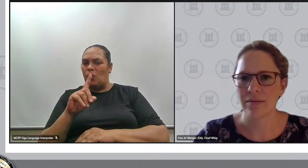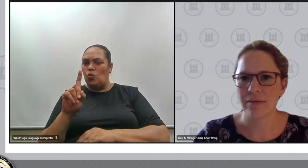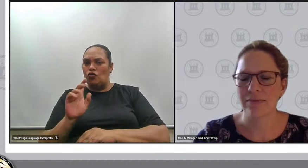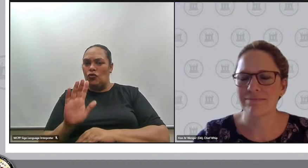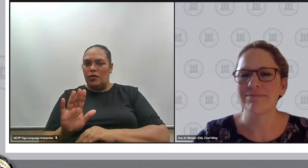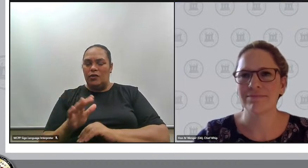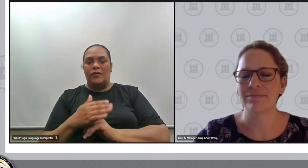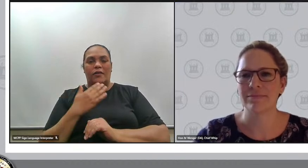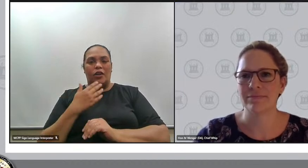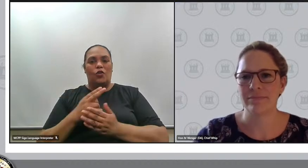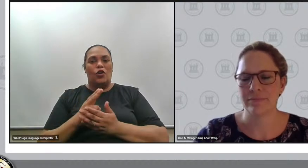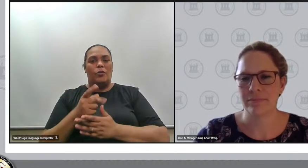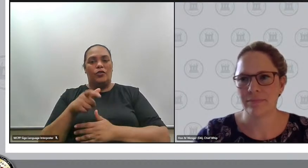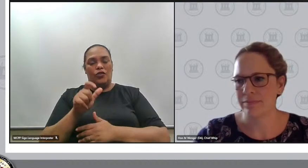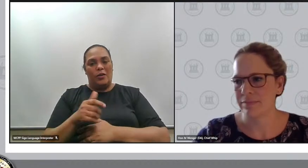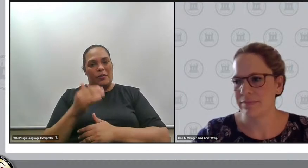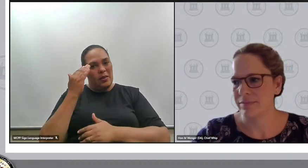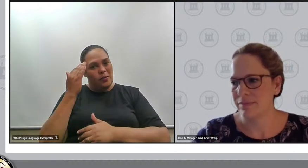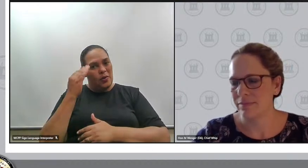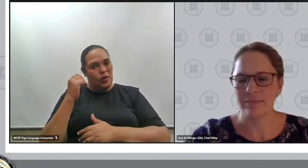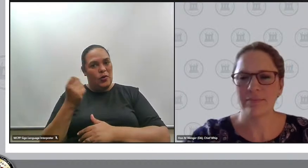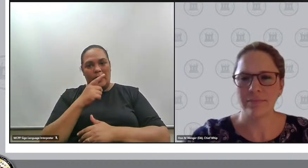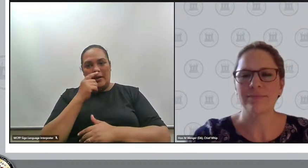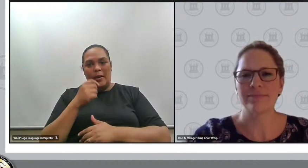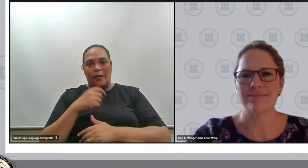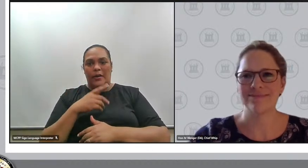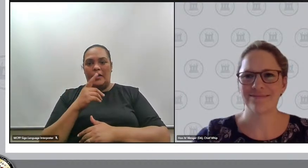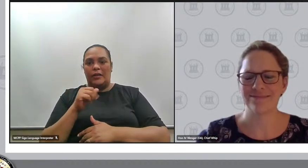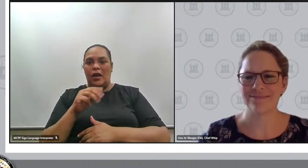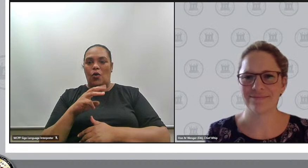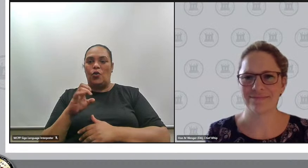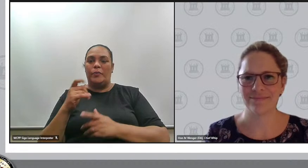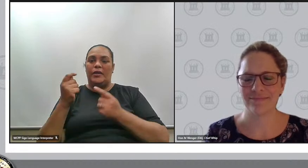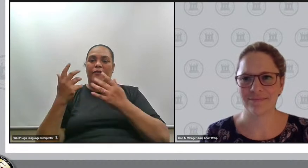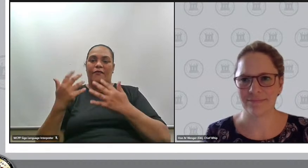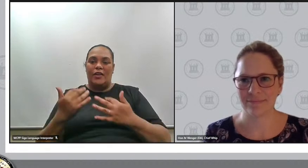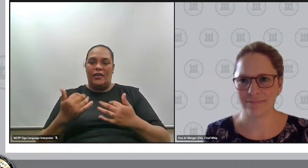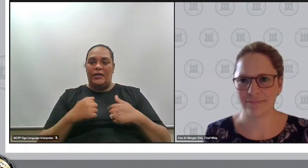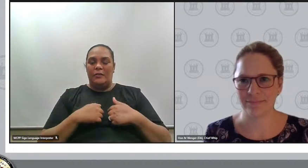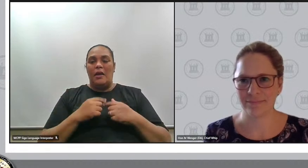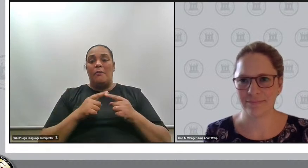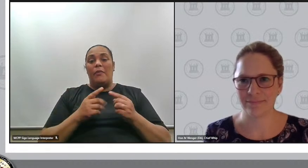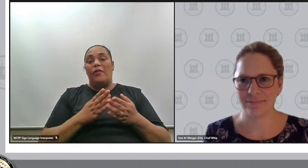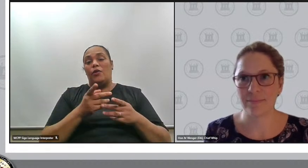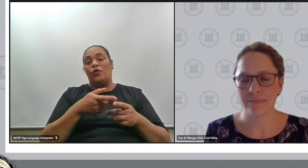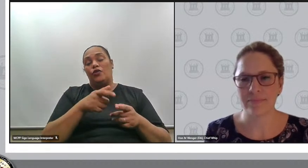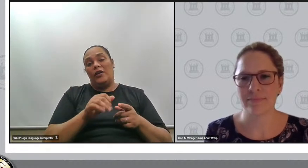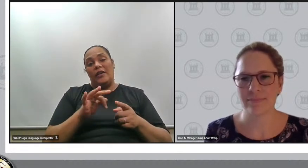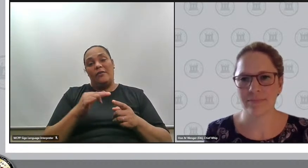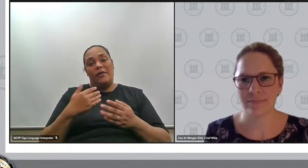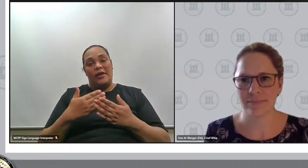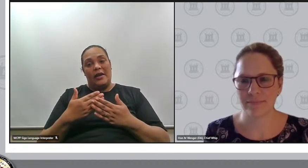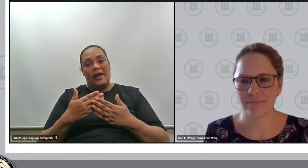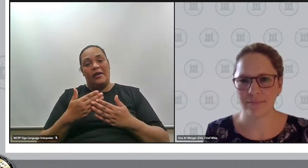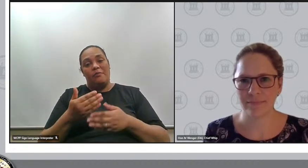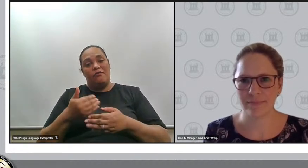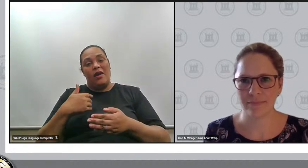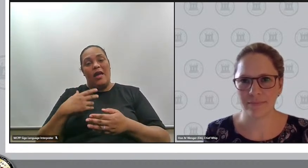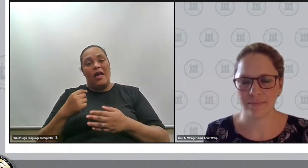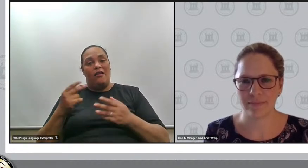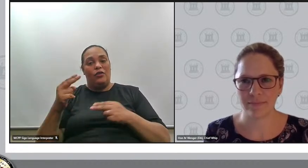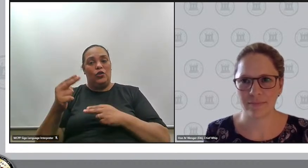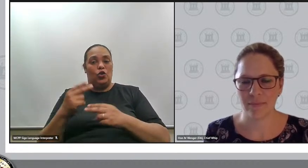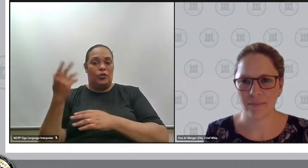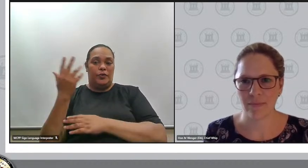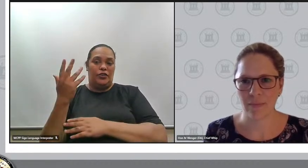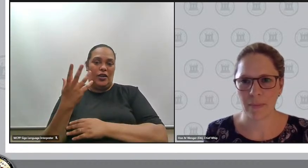Thank you, Honourable Chair. Good morning, everybody. My name is Dao Jordan, Manager of Finance. Chair, through your chair, if I may, like the Secretary mentioned, I do have a very brief